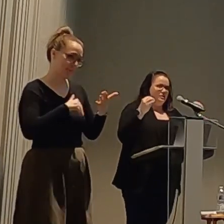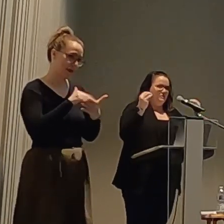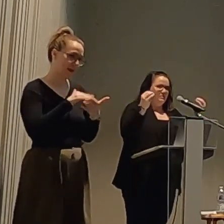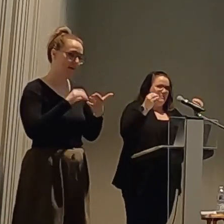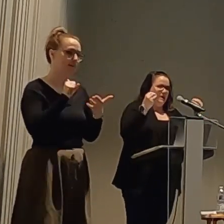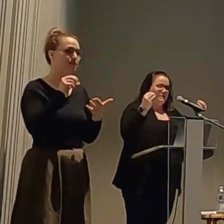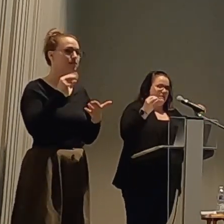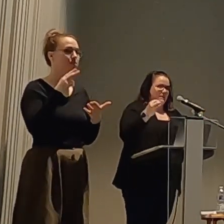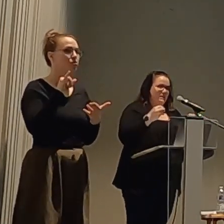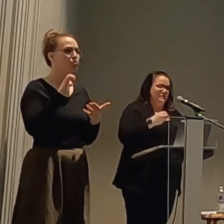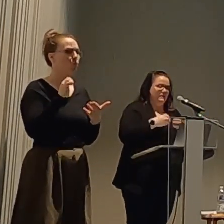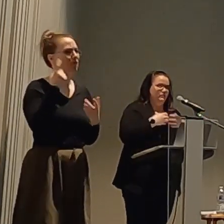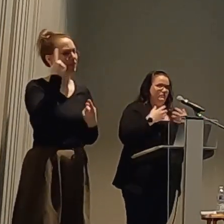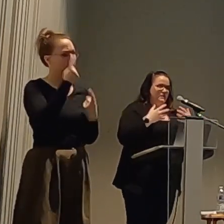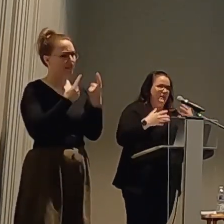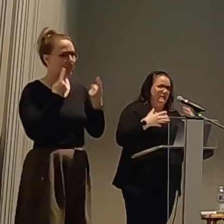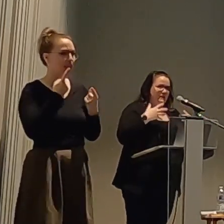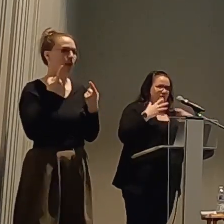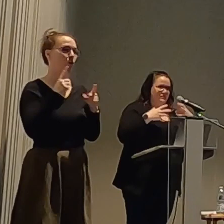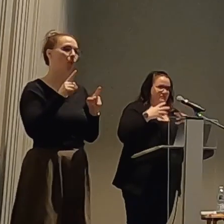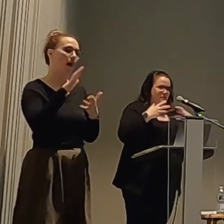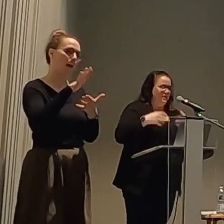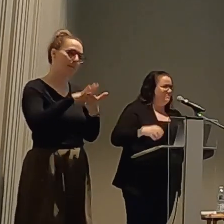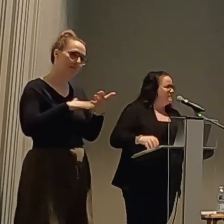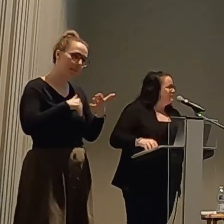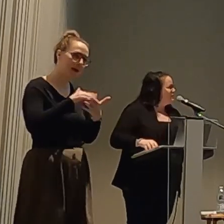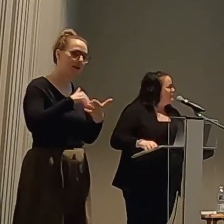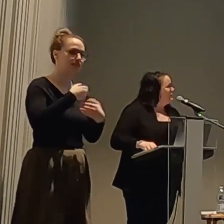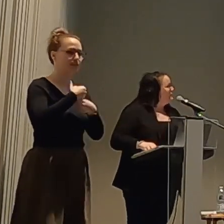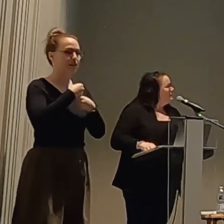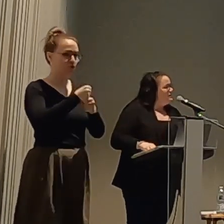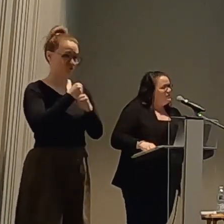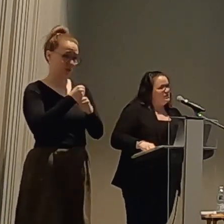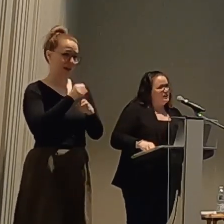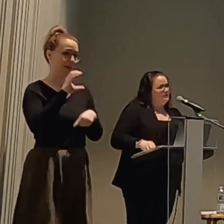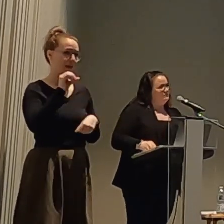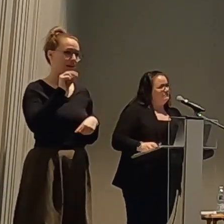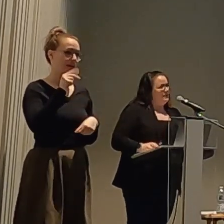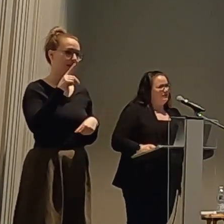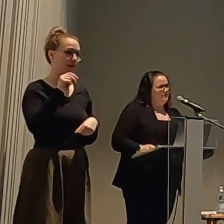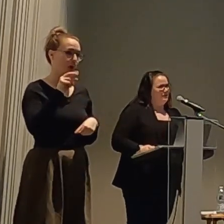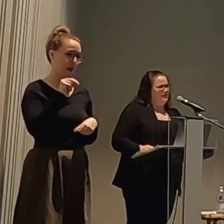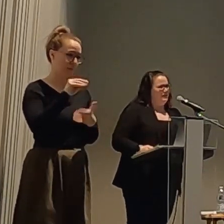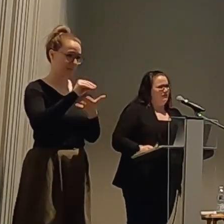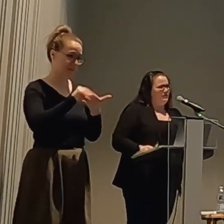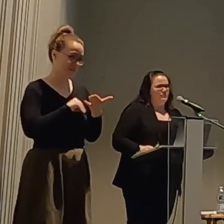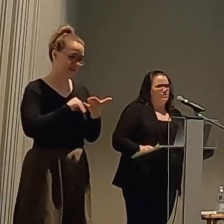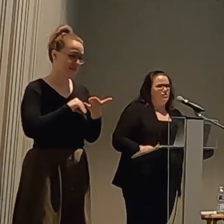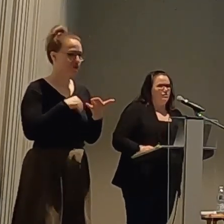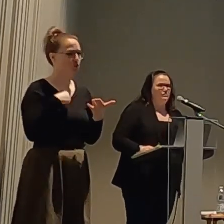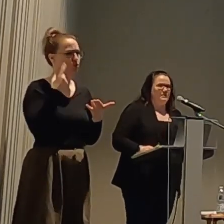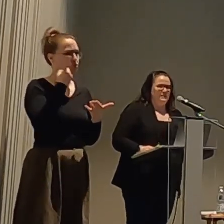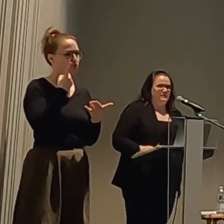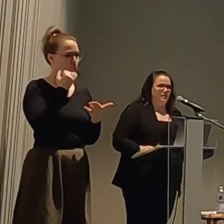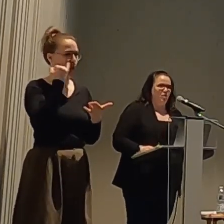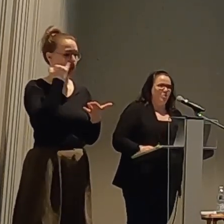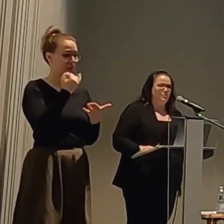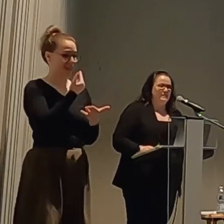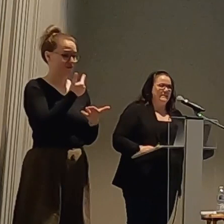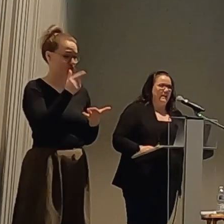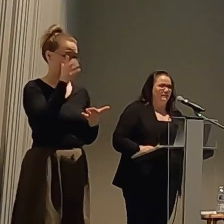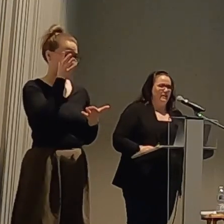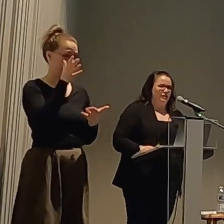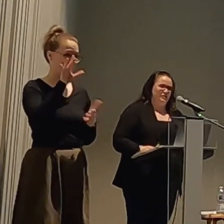thinking, as she was painting and creating the composition, she said, my great-grandfather wouldn't choose these.